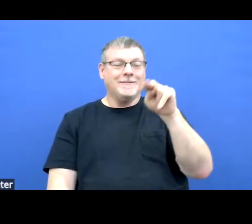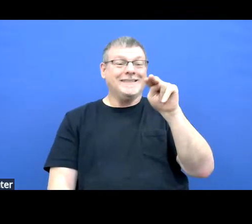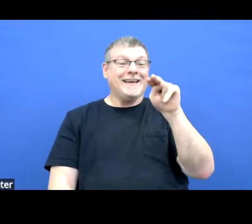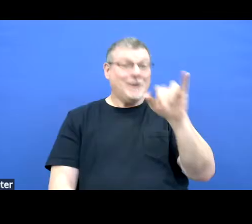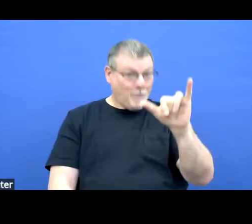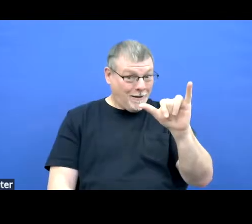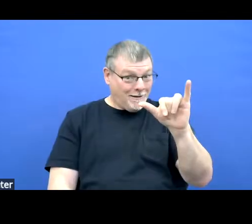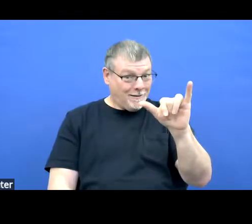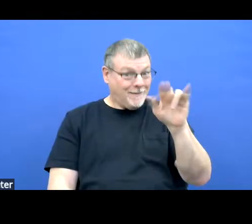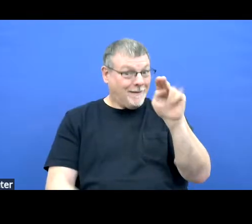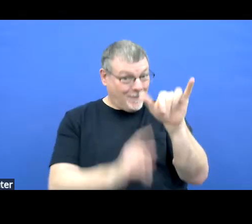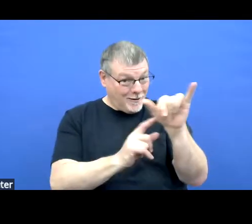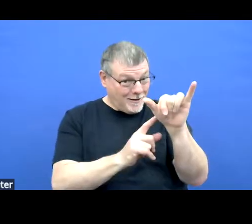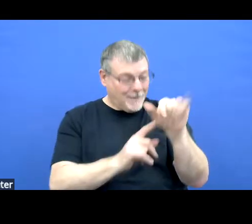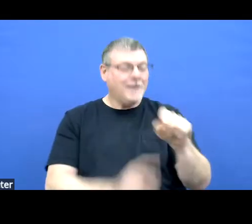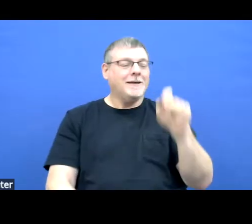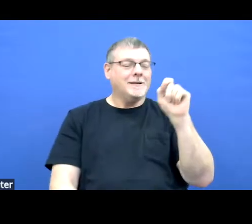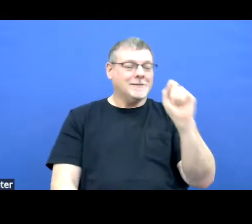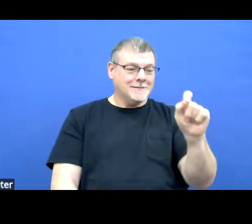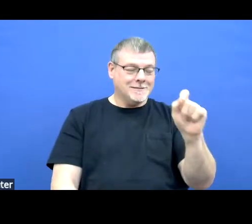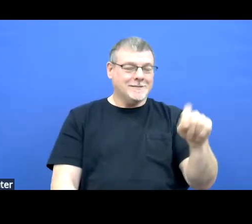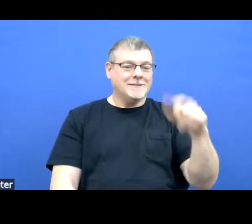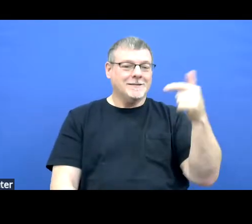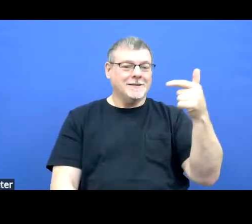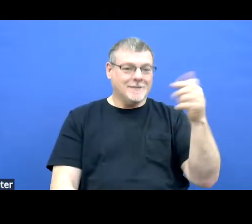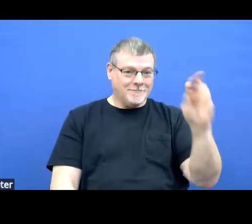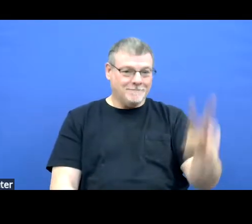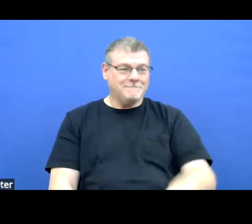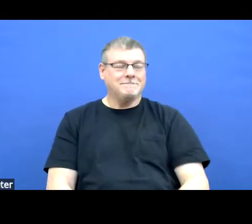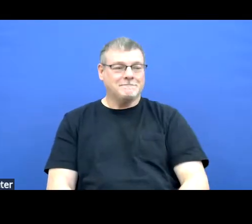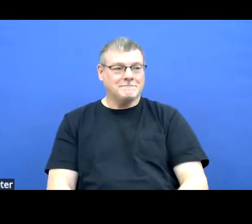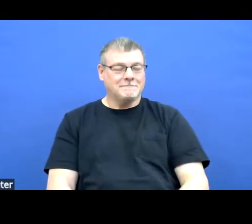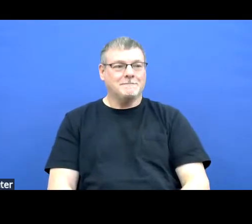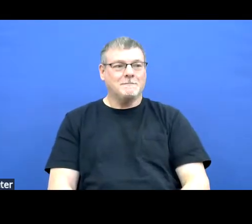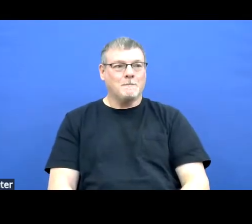HenriettaNY.gov, yep, supervisor at HenriettaNY.gov.